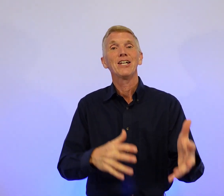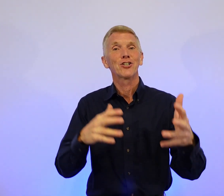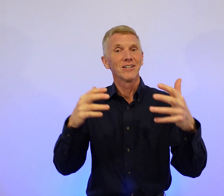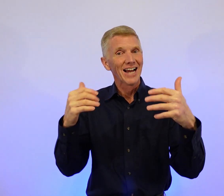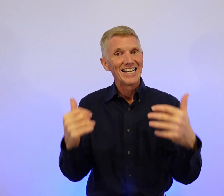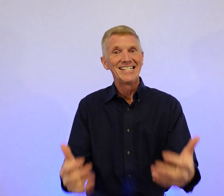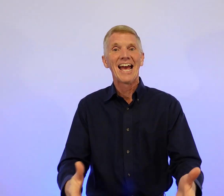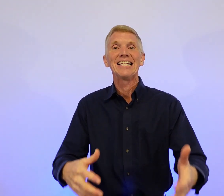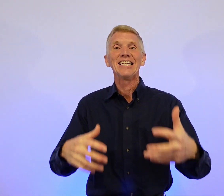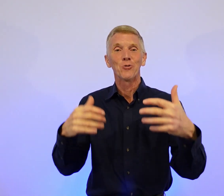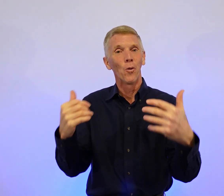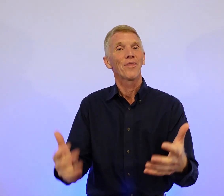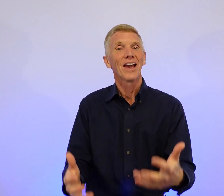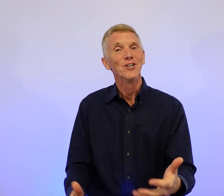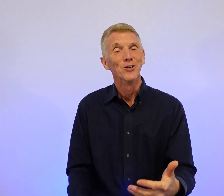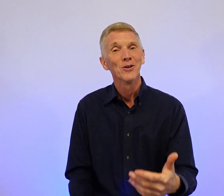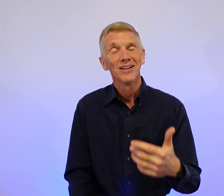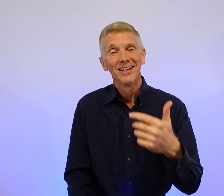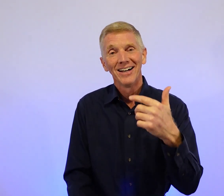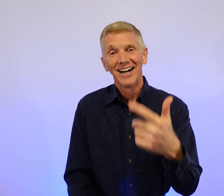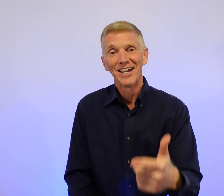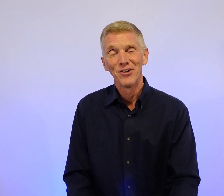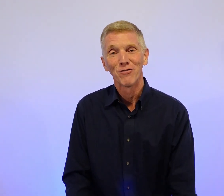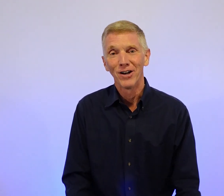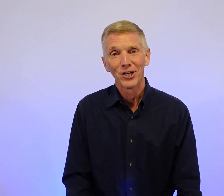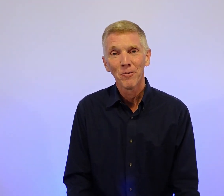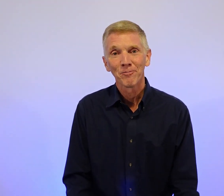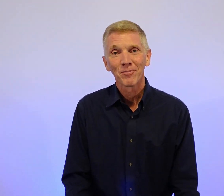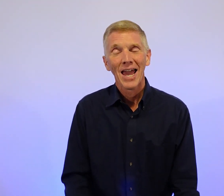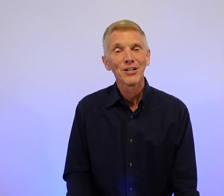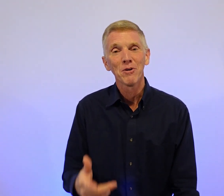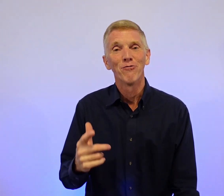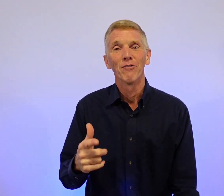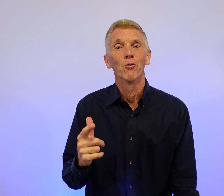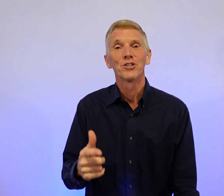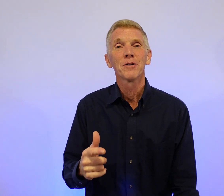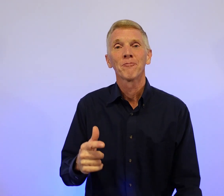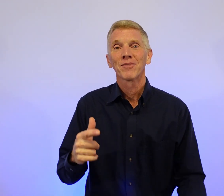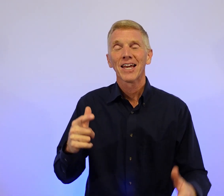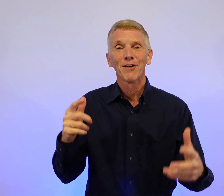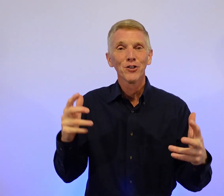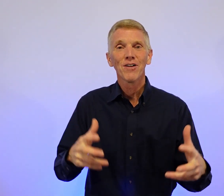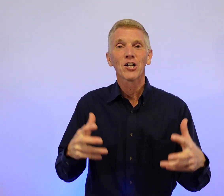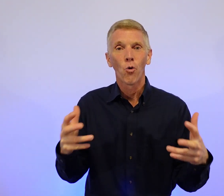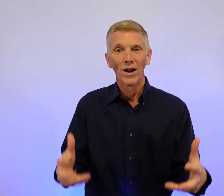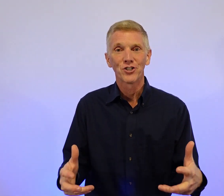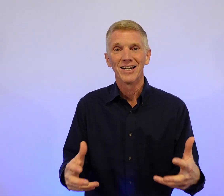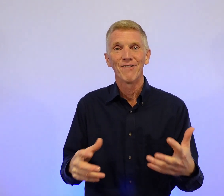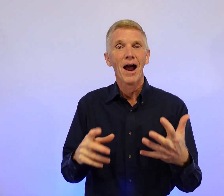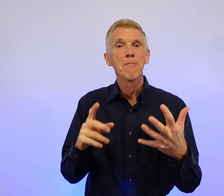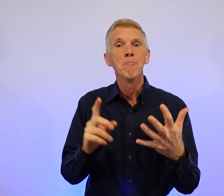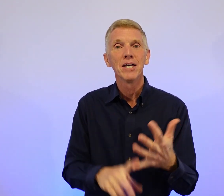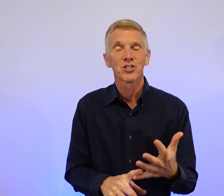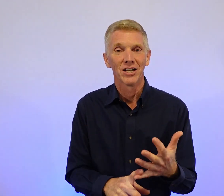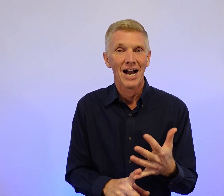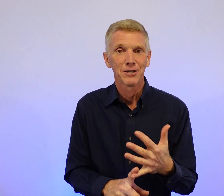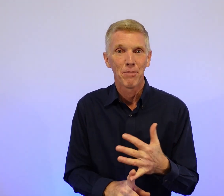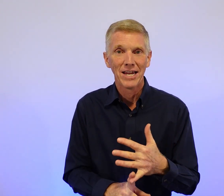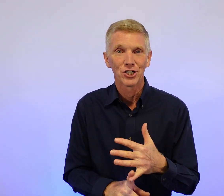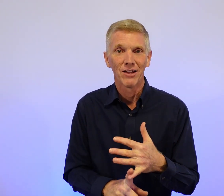occupations, identities, what they do in this video. Hey, do me a favor, would you? If you've got a question, if I miss an occupation that